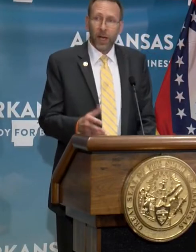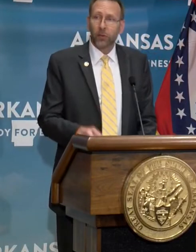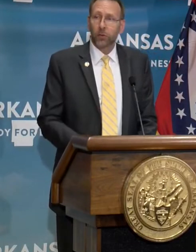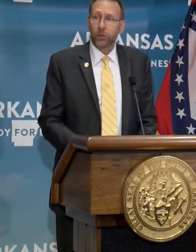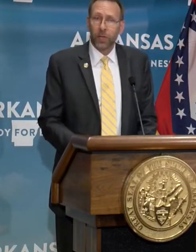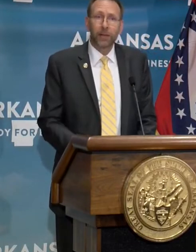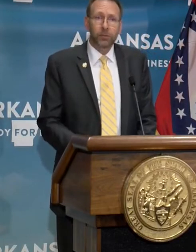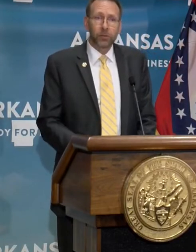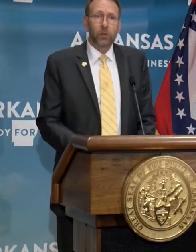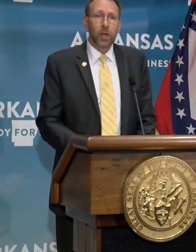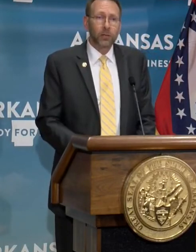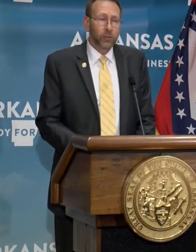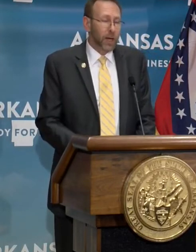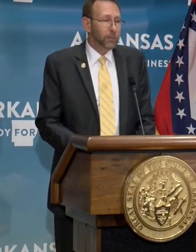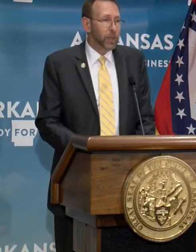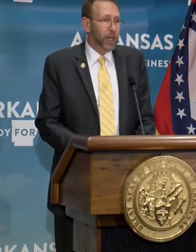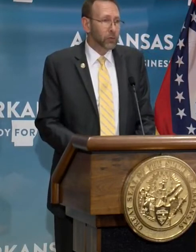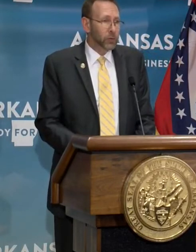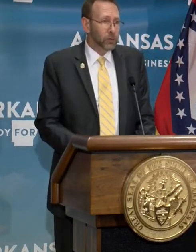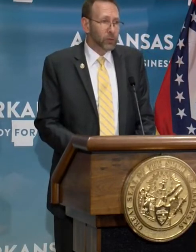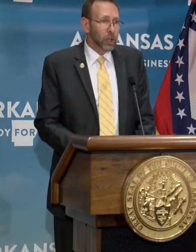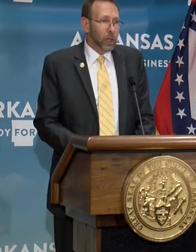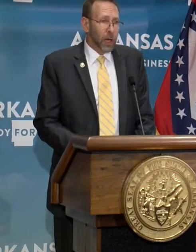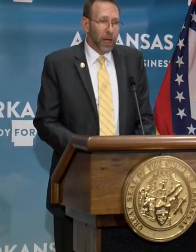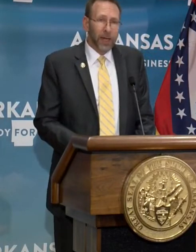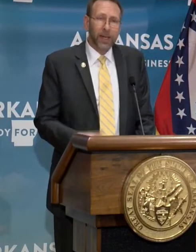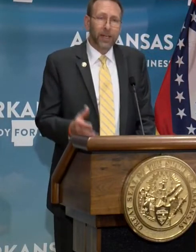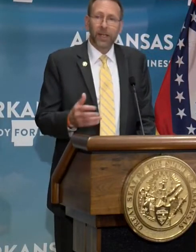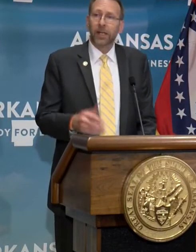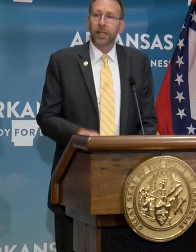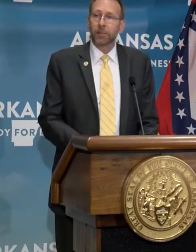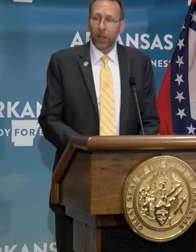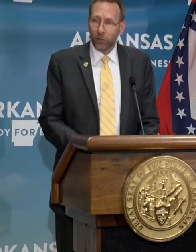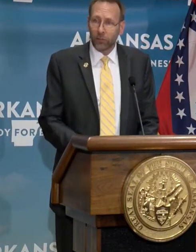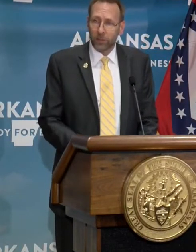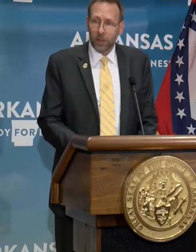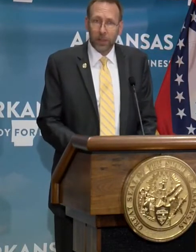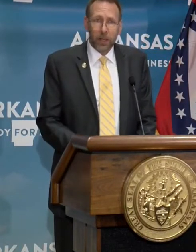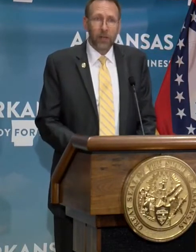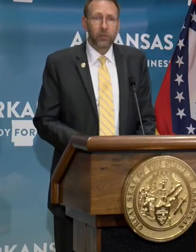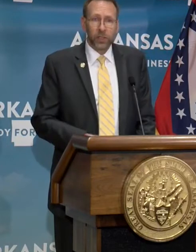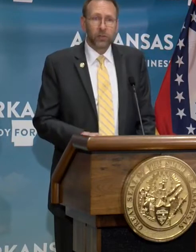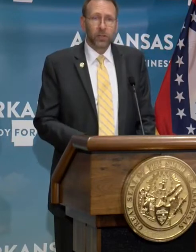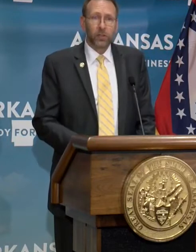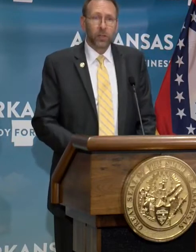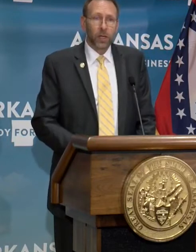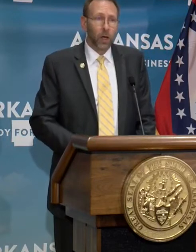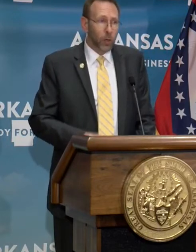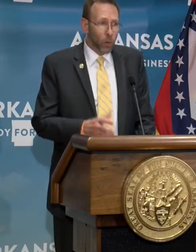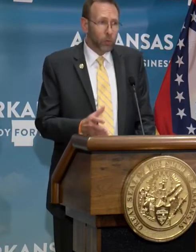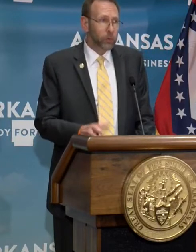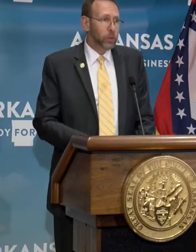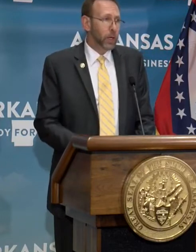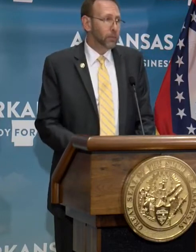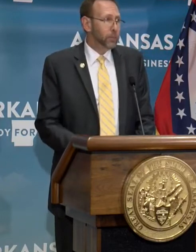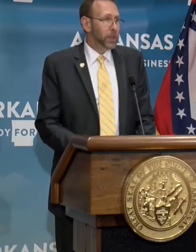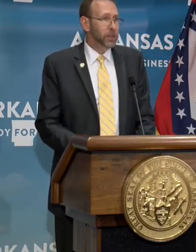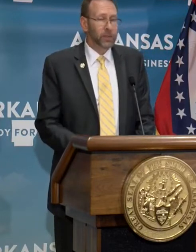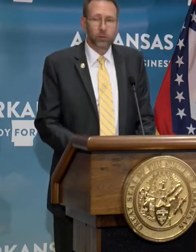strokes, and other types of neurologic complications. I got an email from a citizen, an